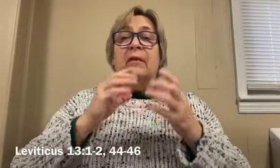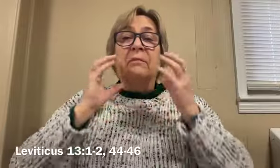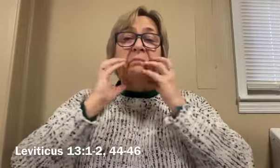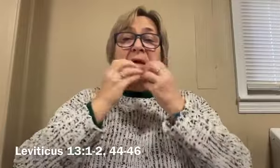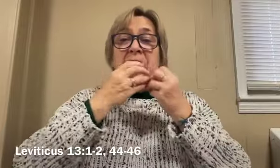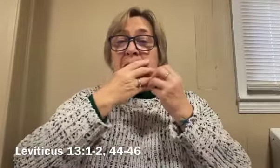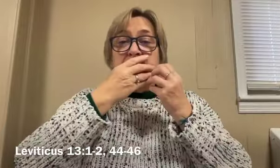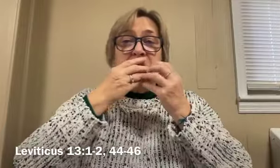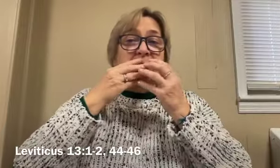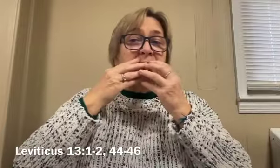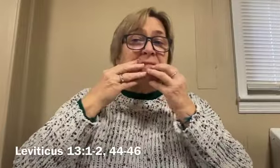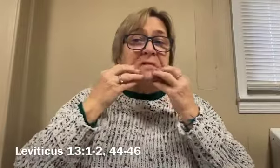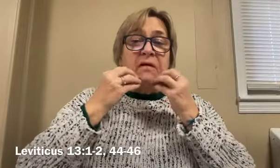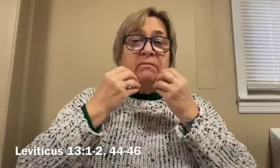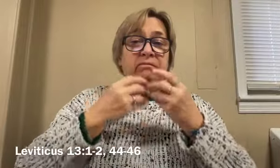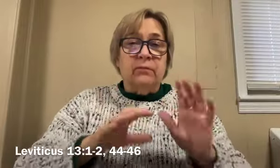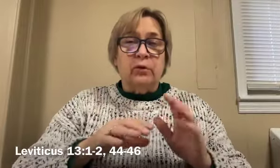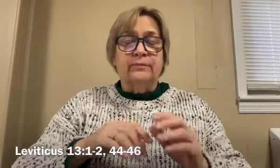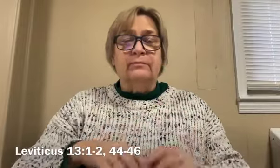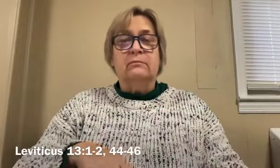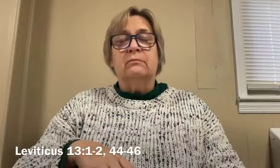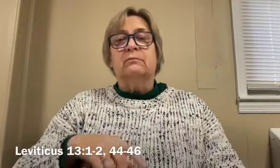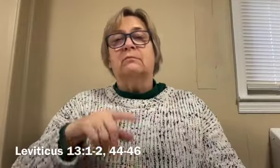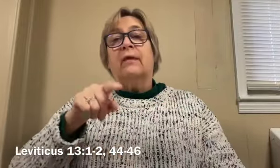head bare.